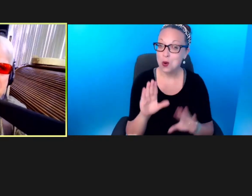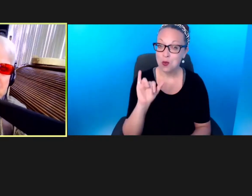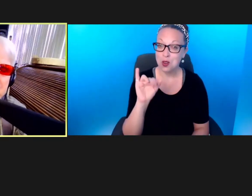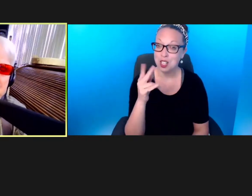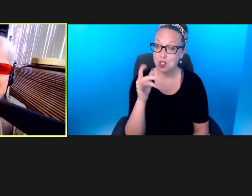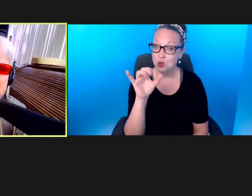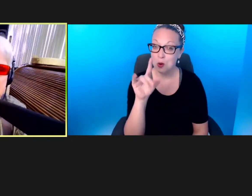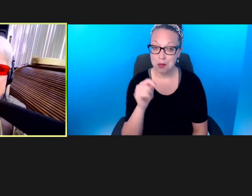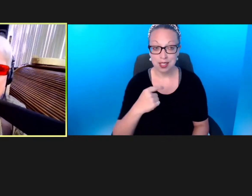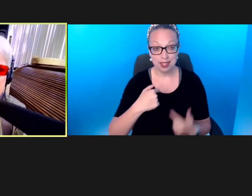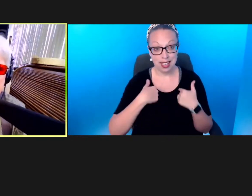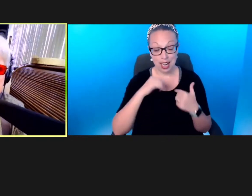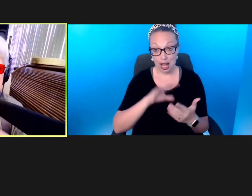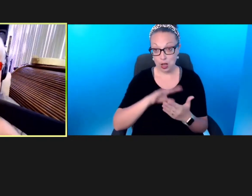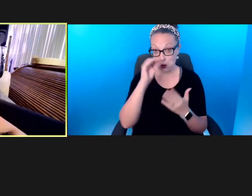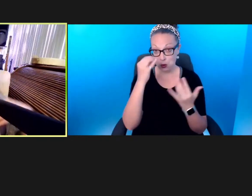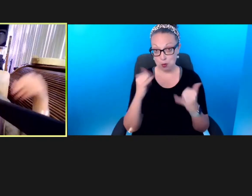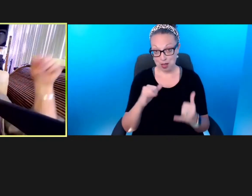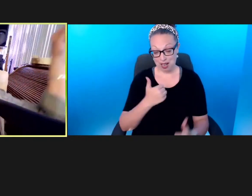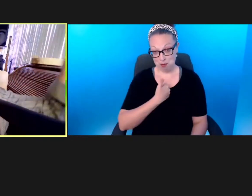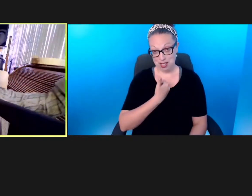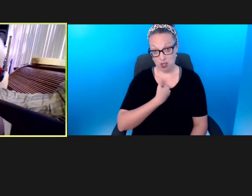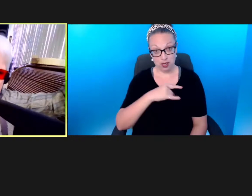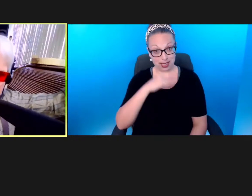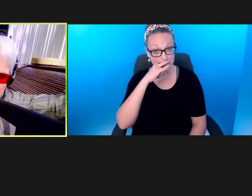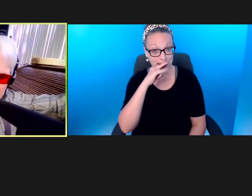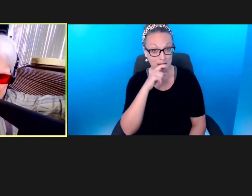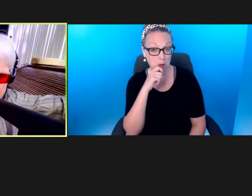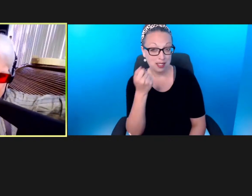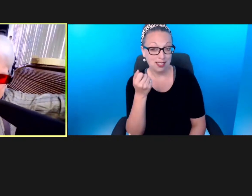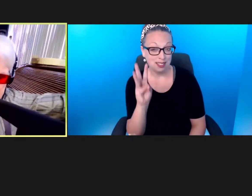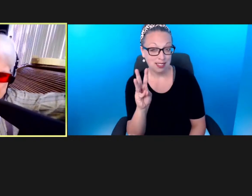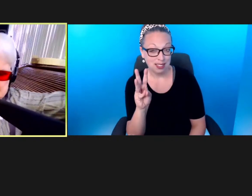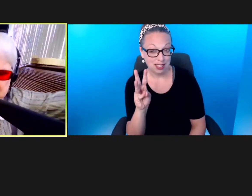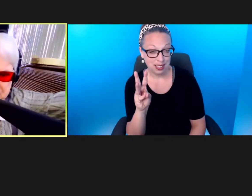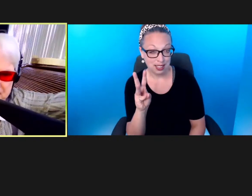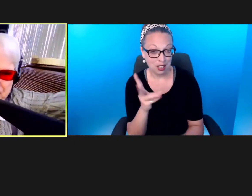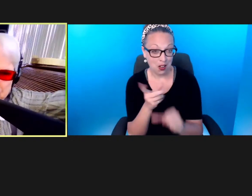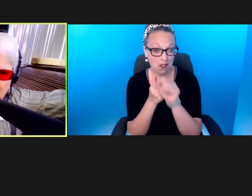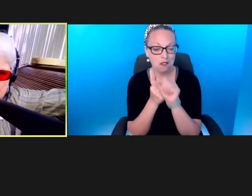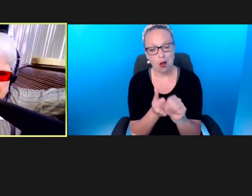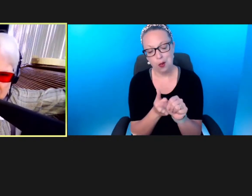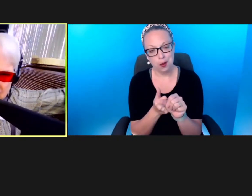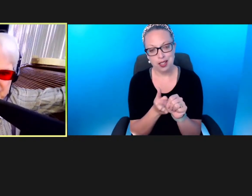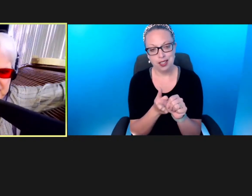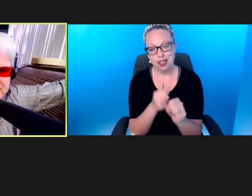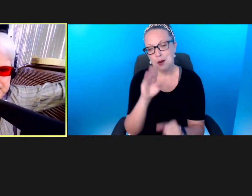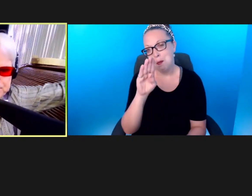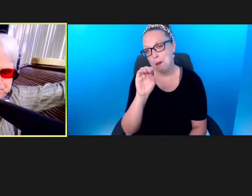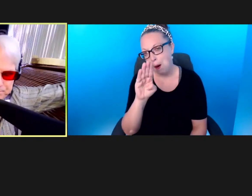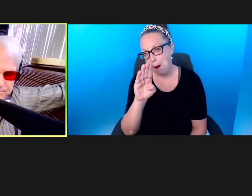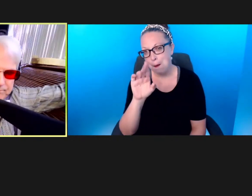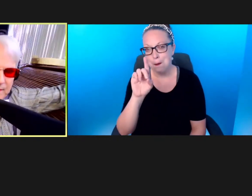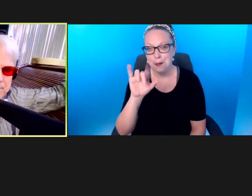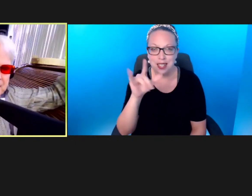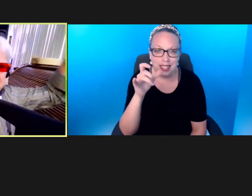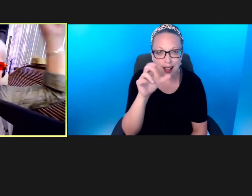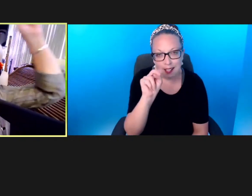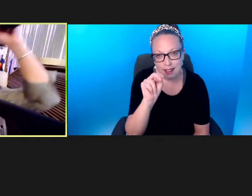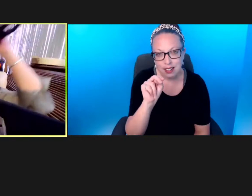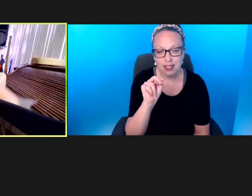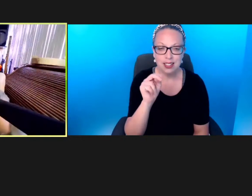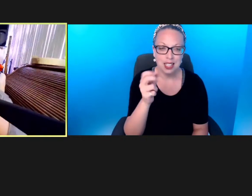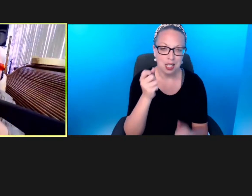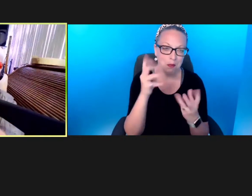learned to play as a kid when I was 16, following in the steps of Bob Dylan and many